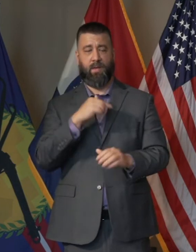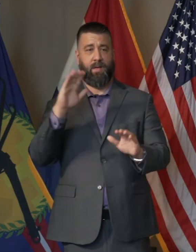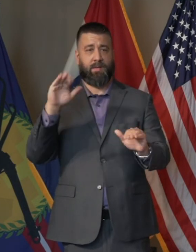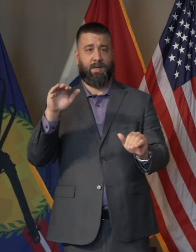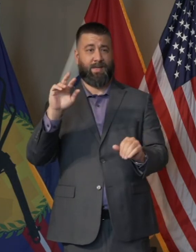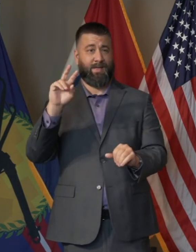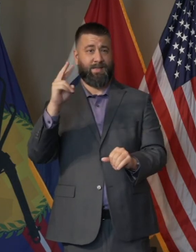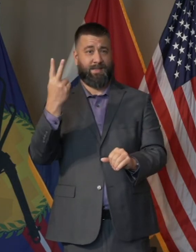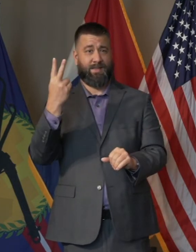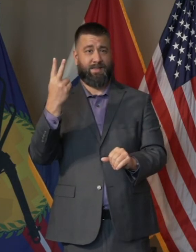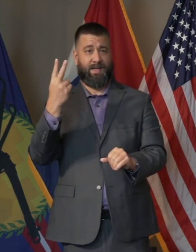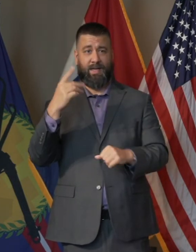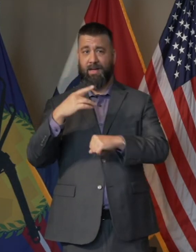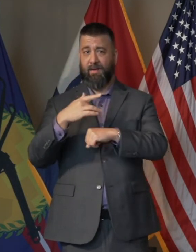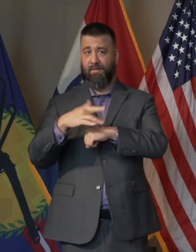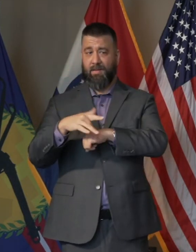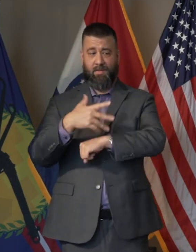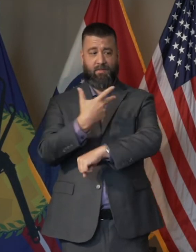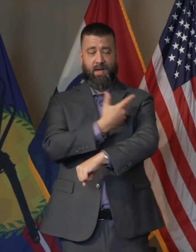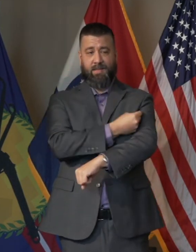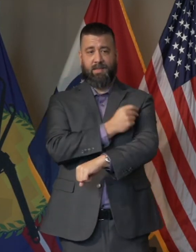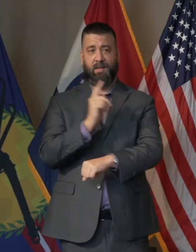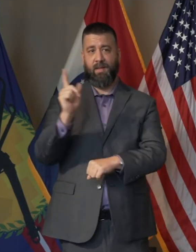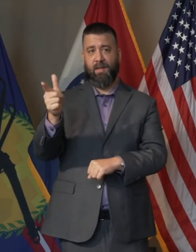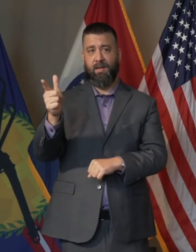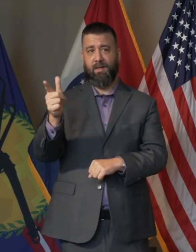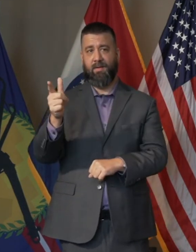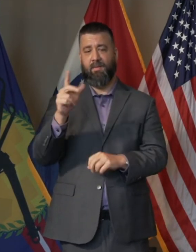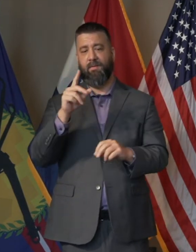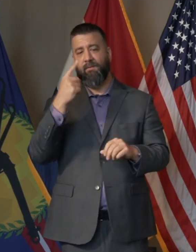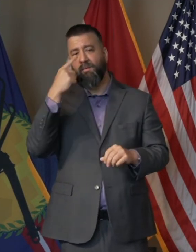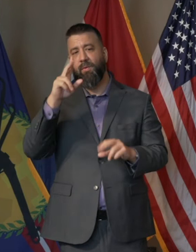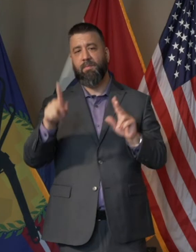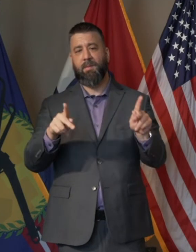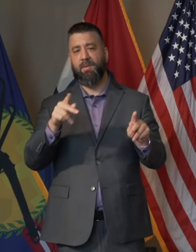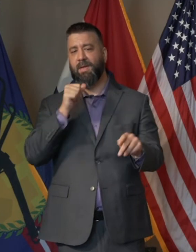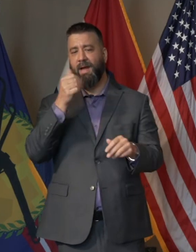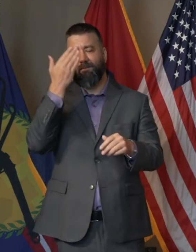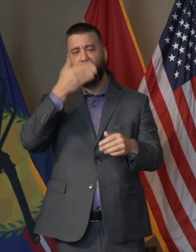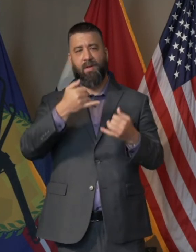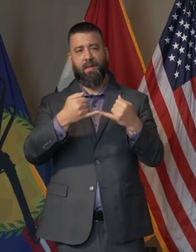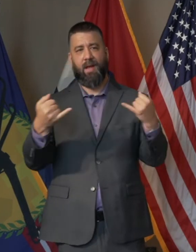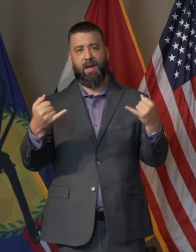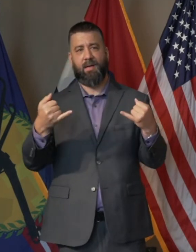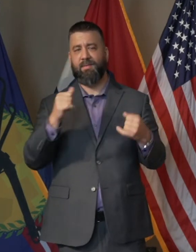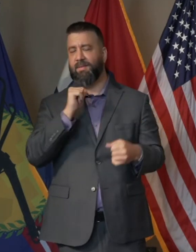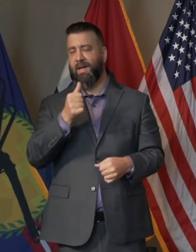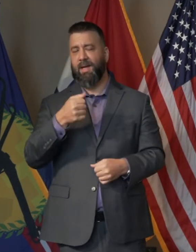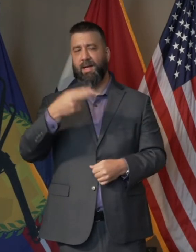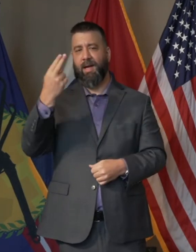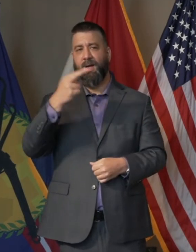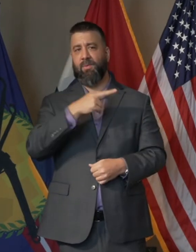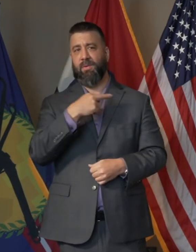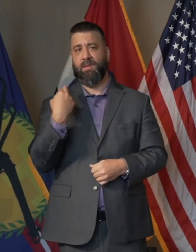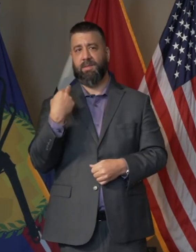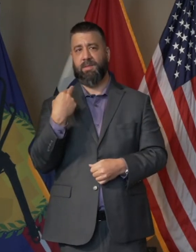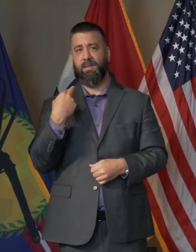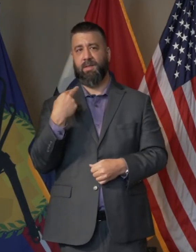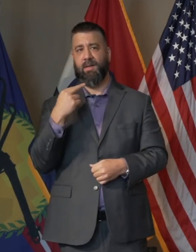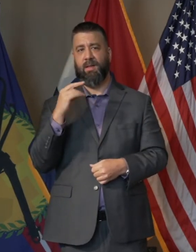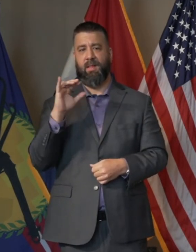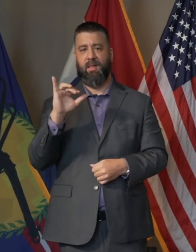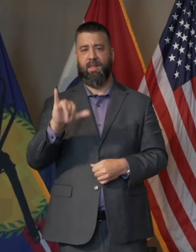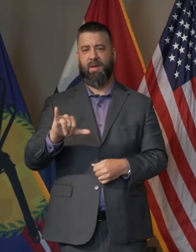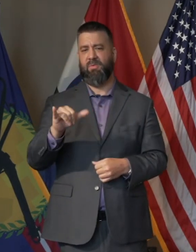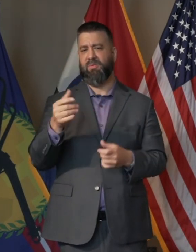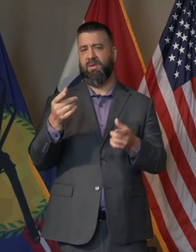second wave of availability of the vaccine for those who are not frontline workers, who are not high risk, and that will happen a few months, 1